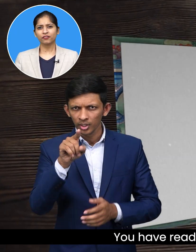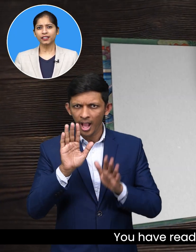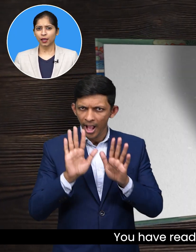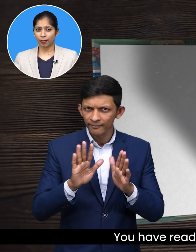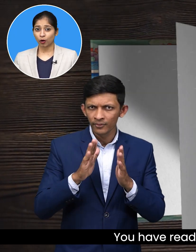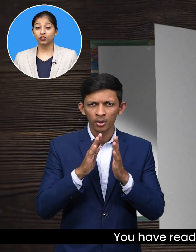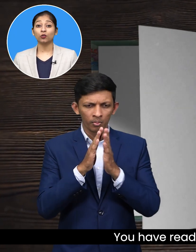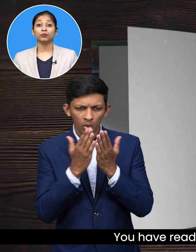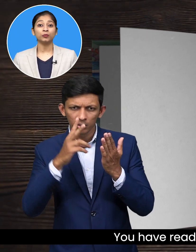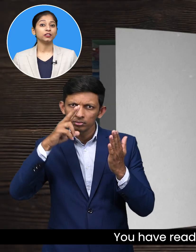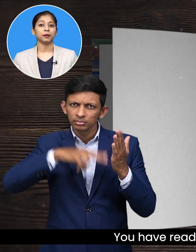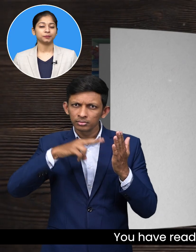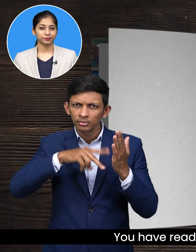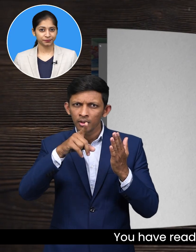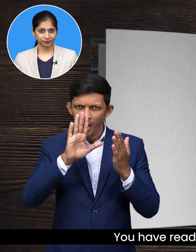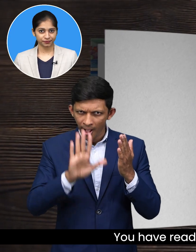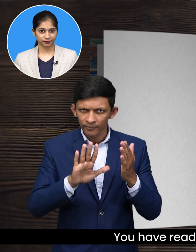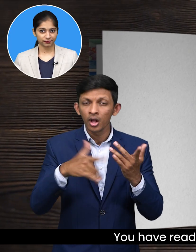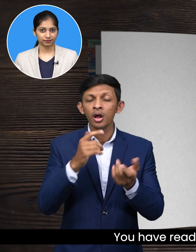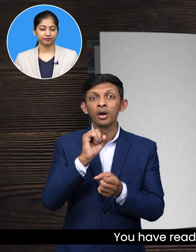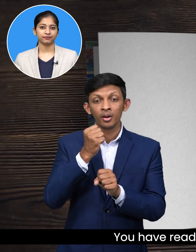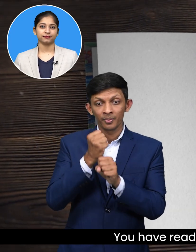You have read about Gautama Buddha.